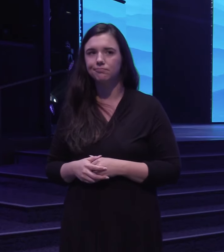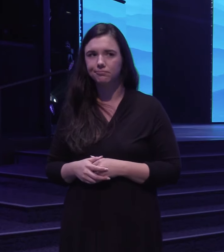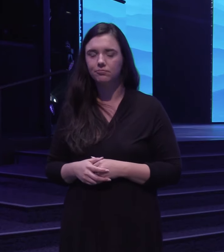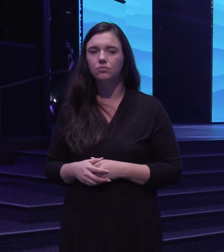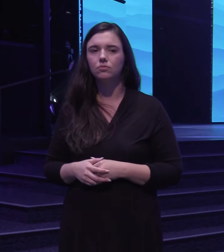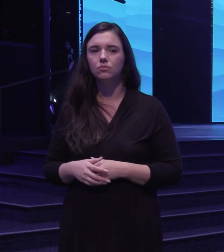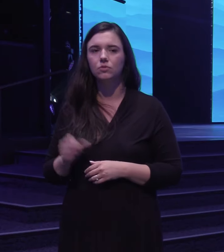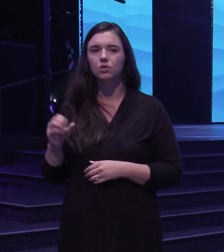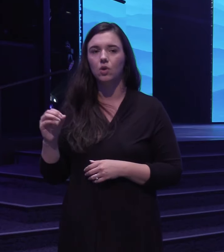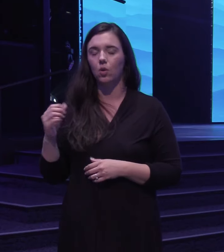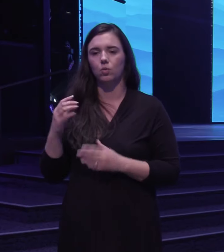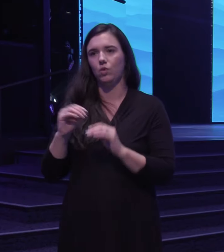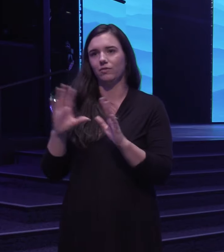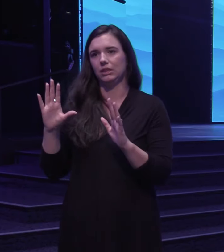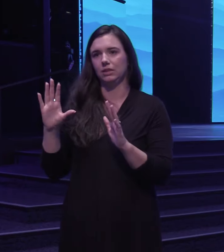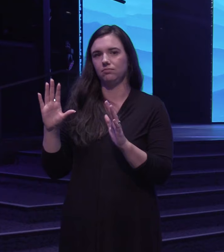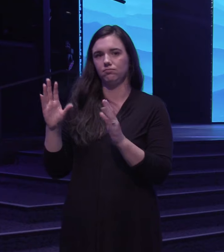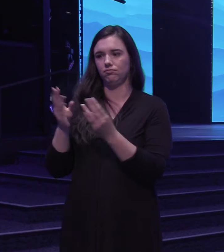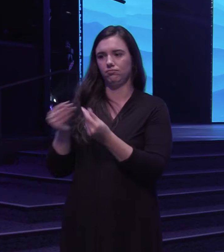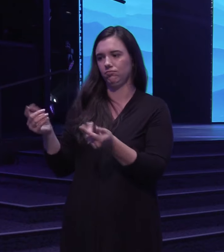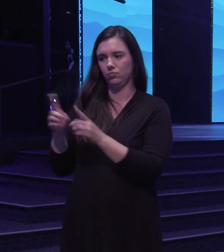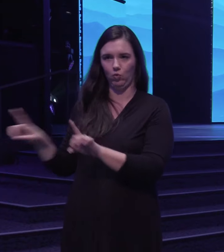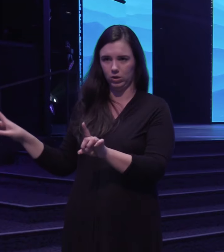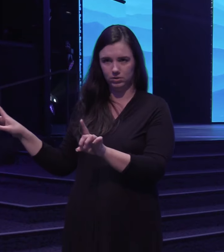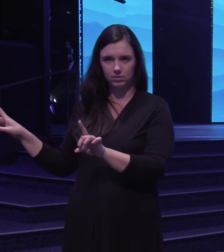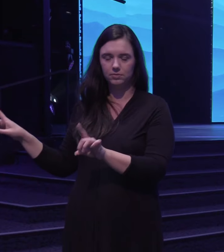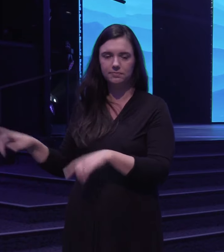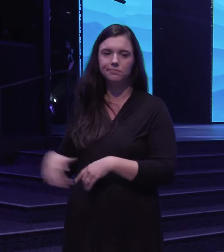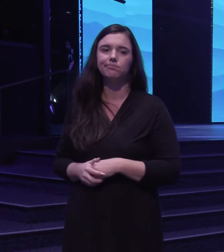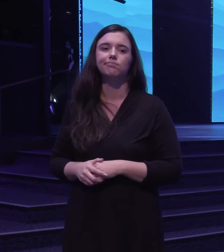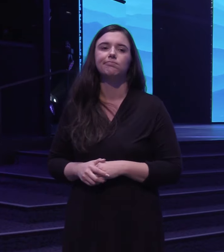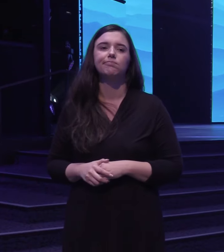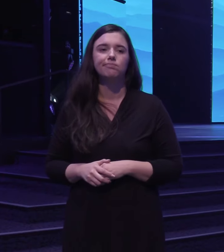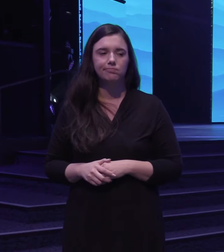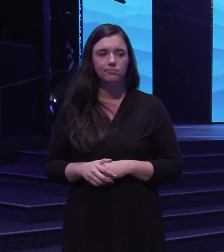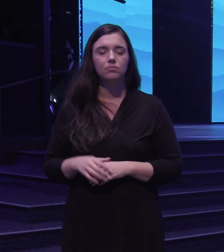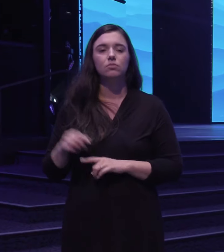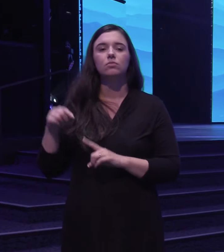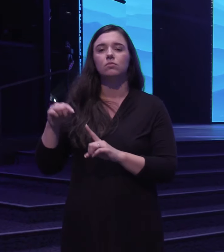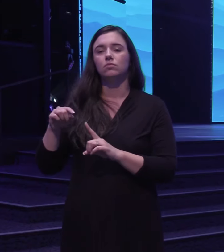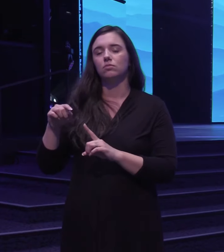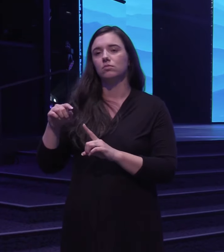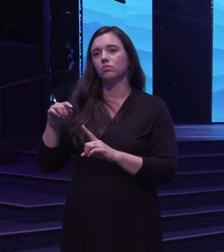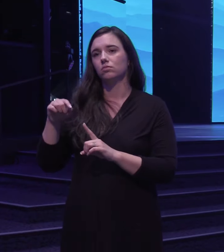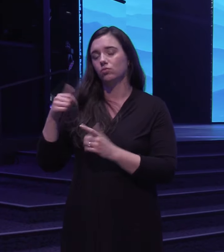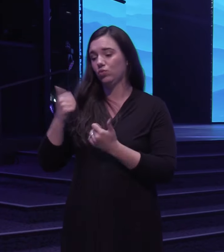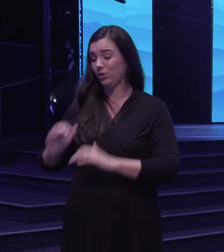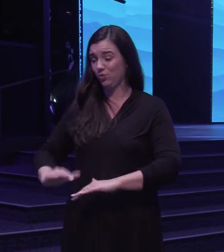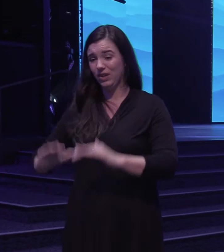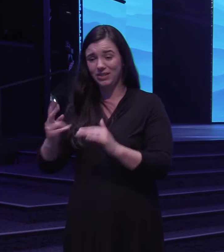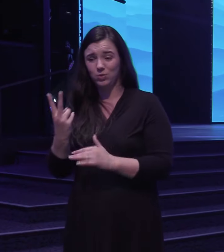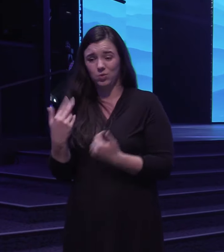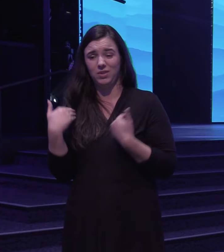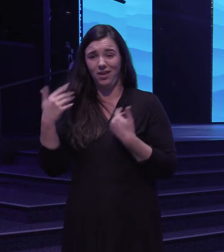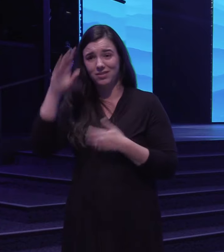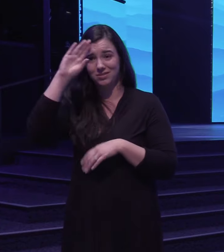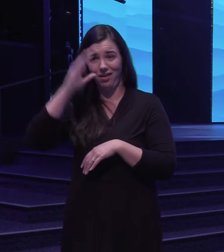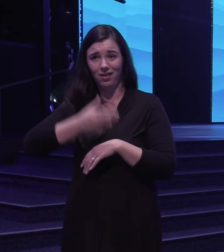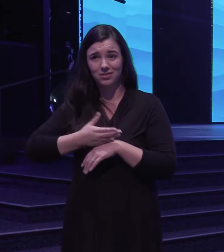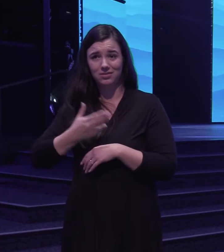And obviously that resulted in a divorce. And she's trying to raise 2 young sons by herself.